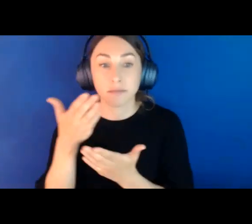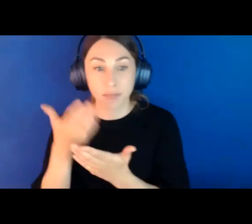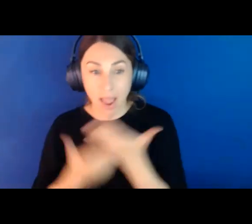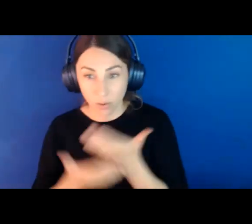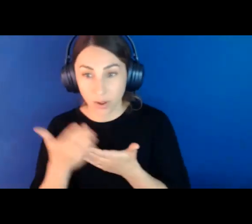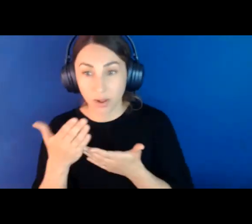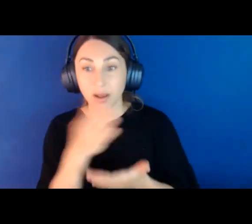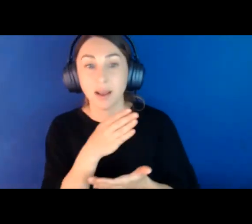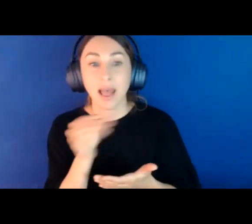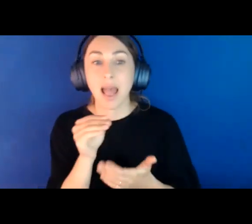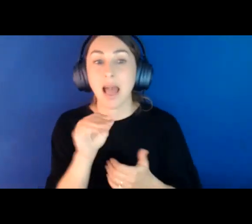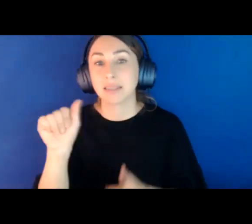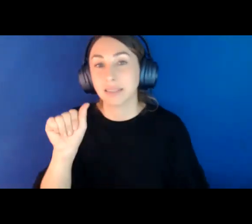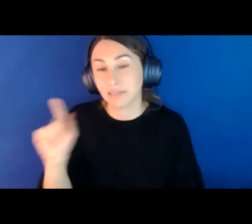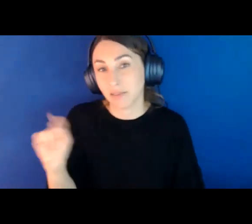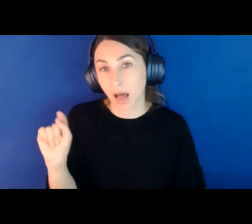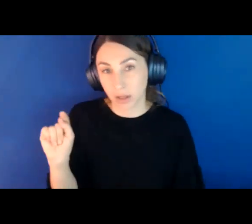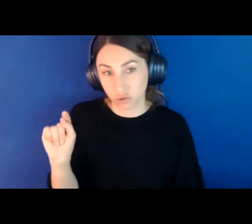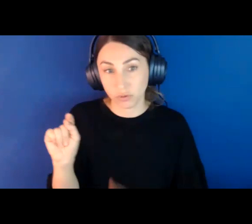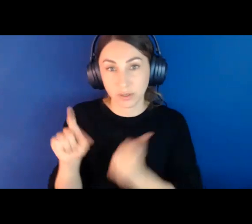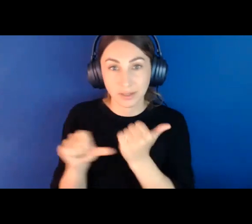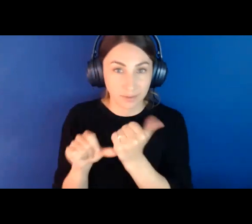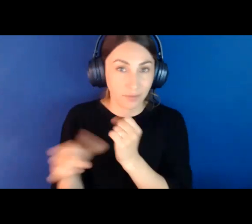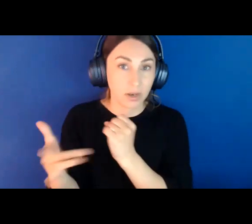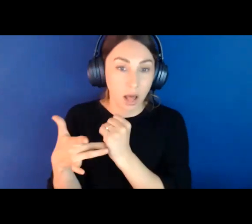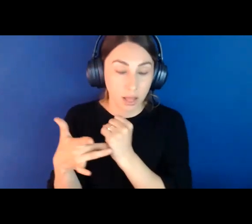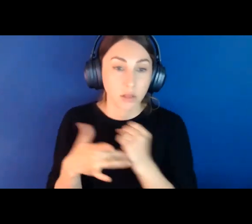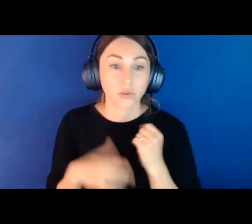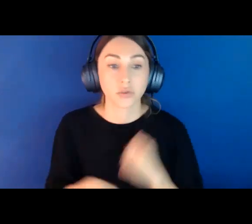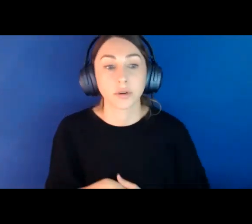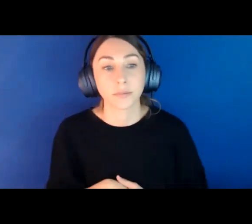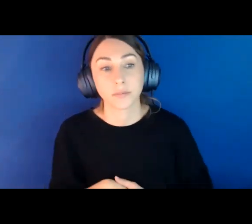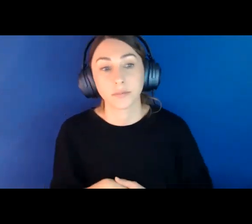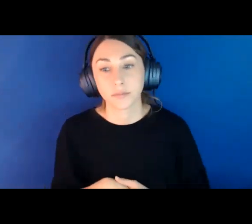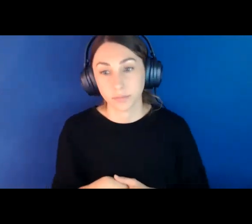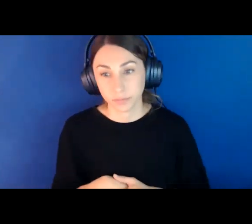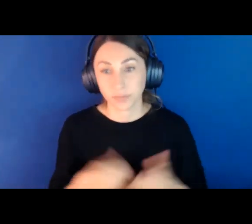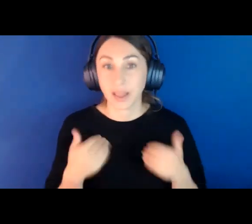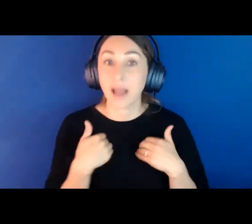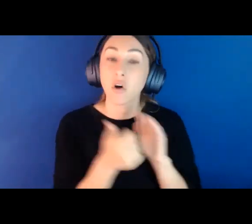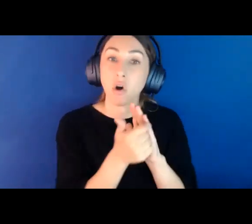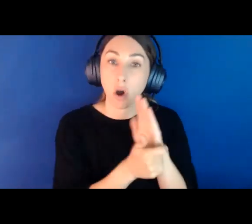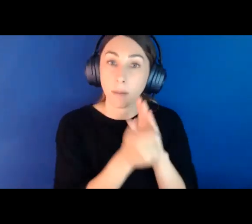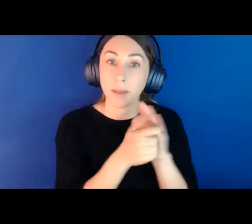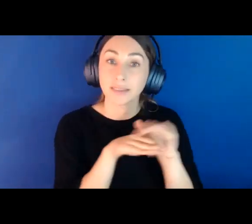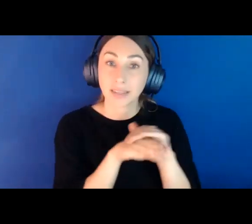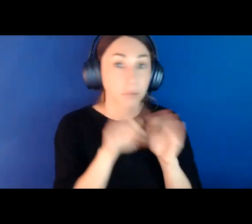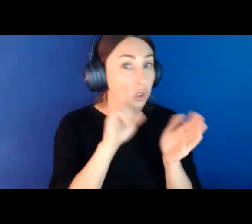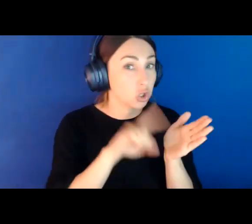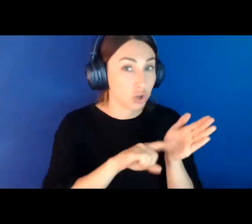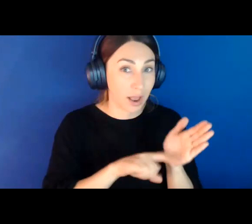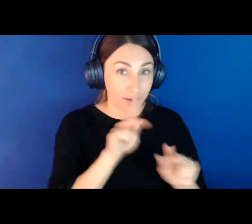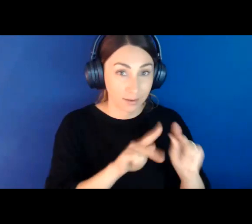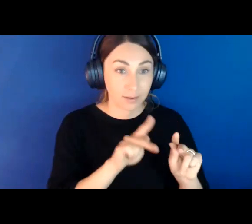with assistive technologies. There are automated accessibility checkers. First things first,